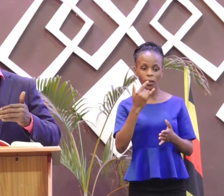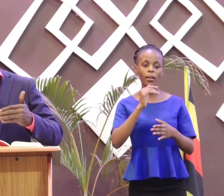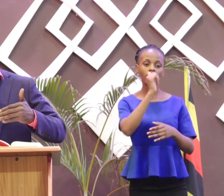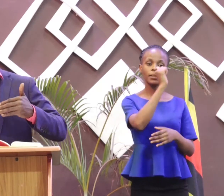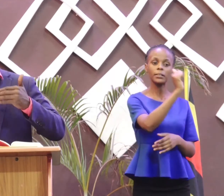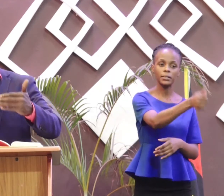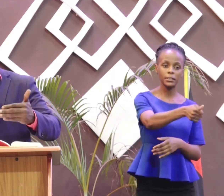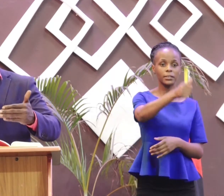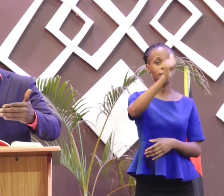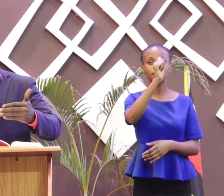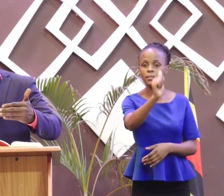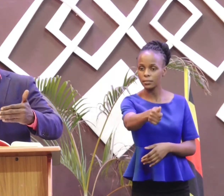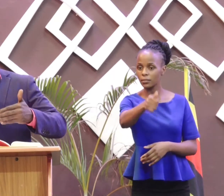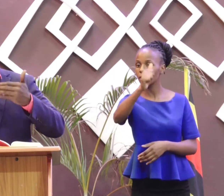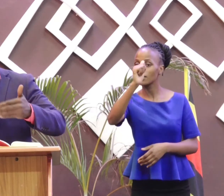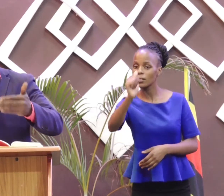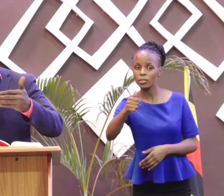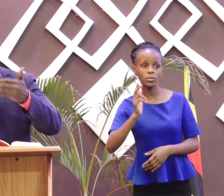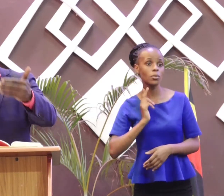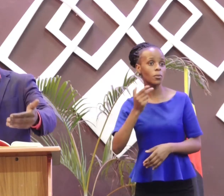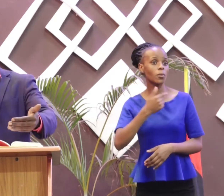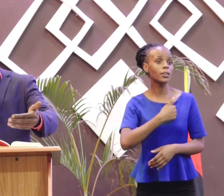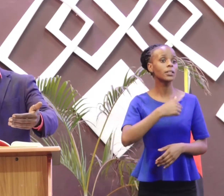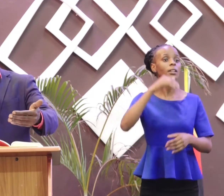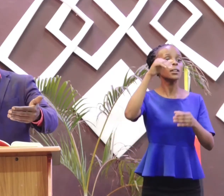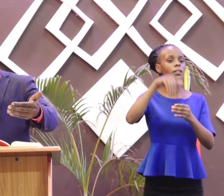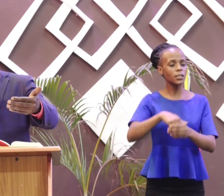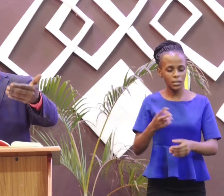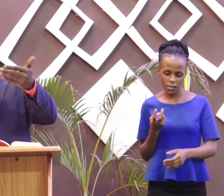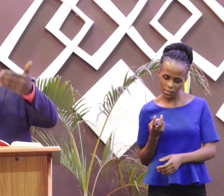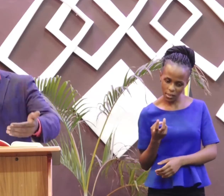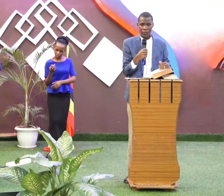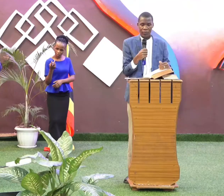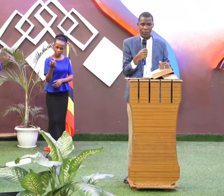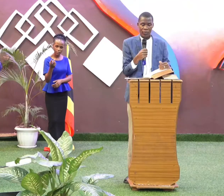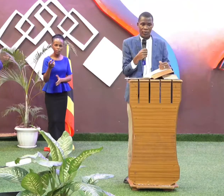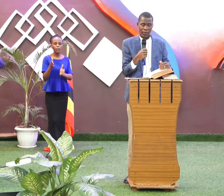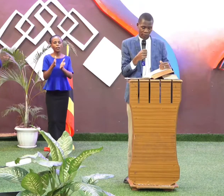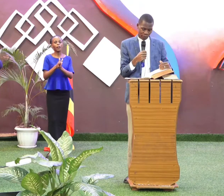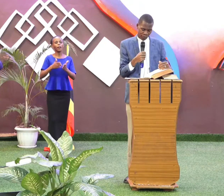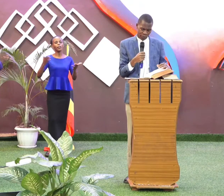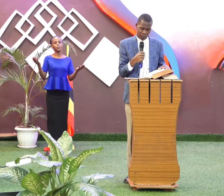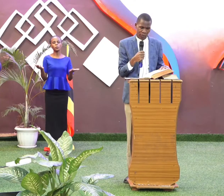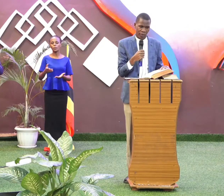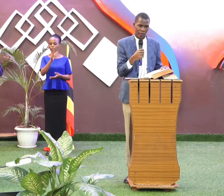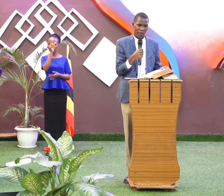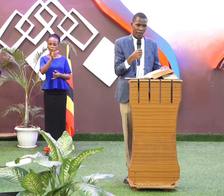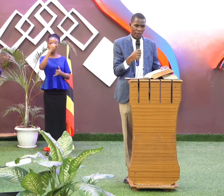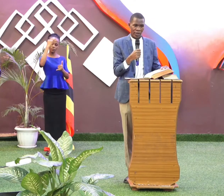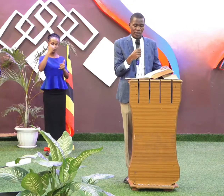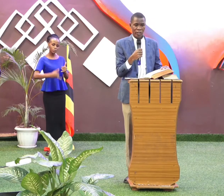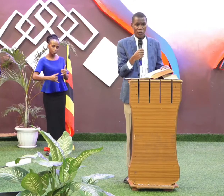us is walking, is covering up a journey, and where one ends, the other one will pick it